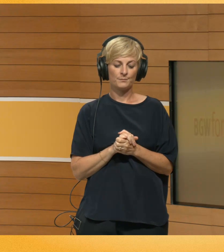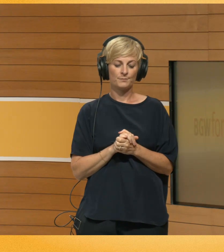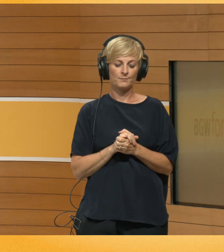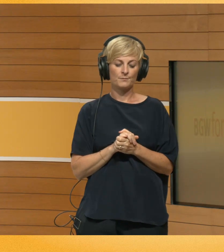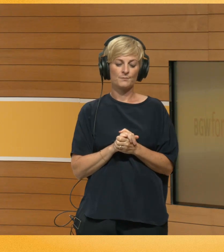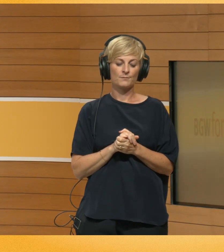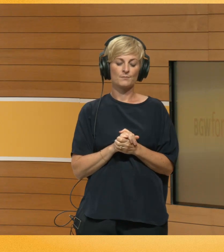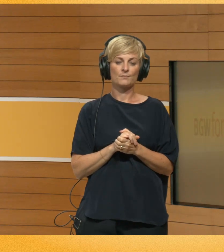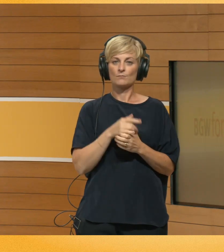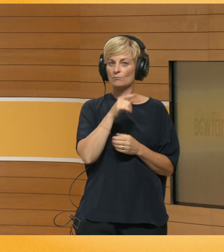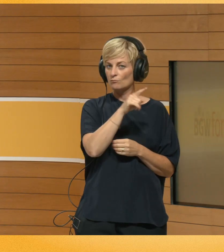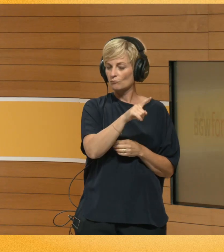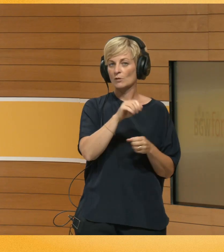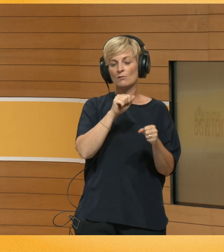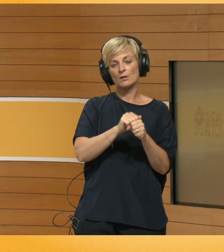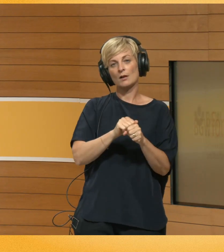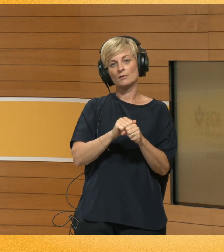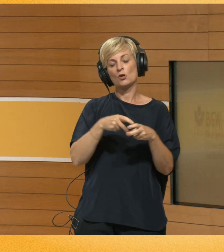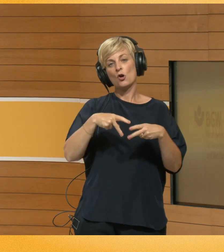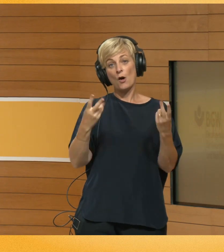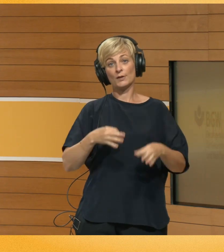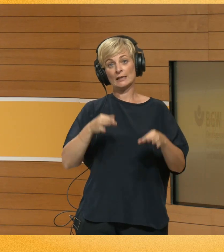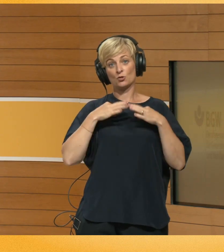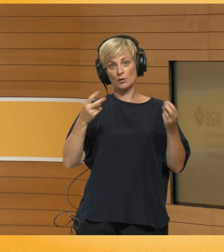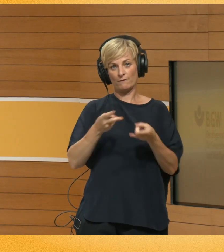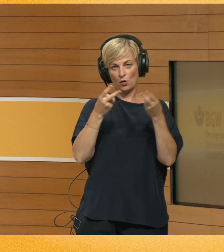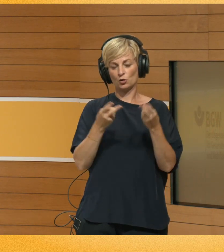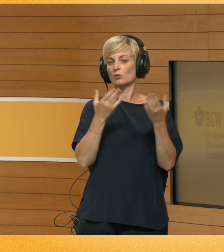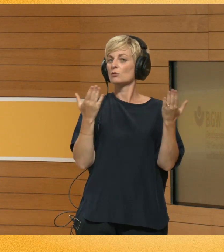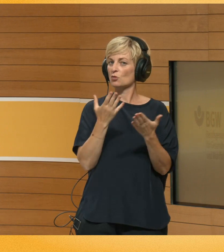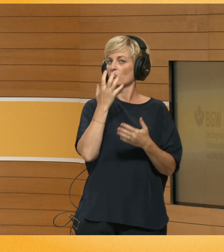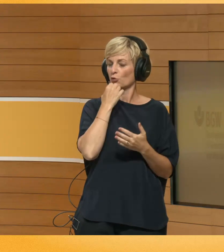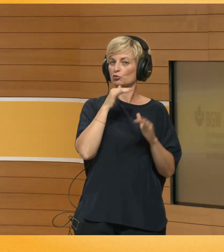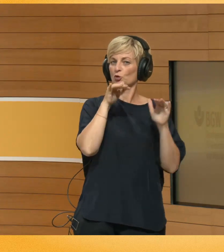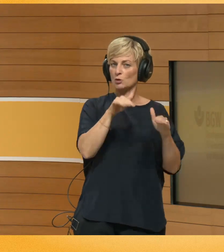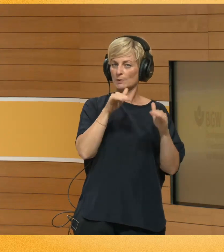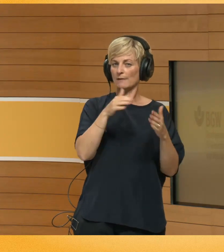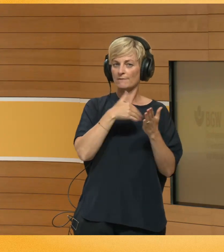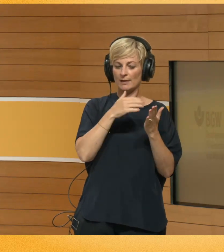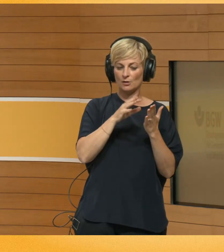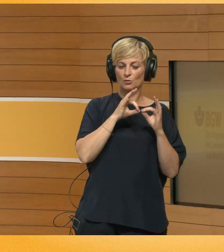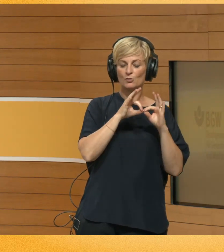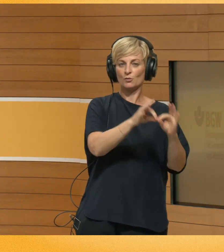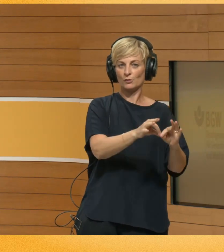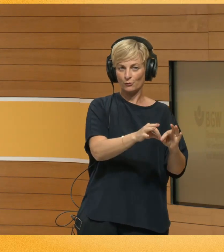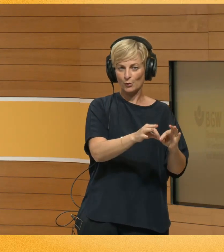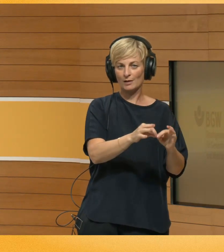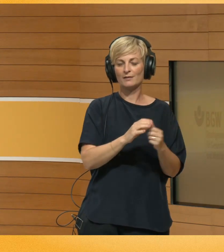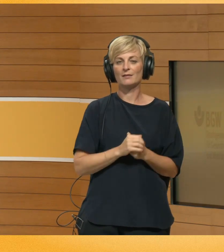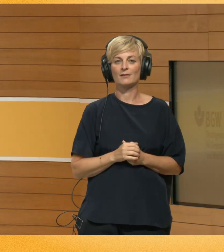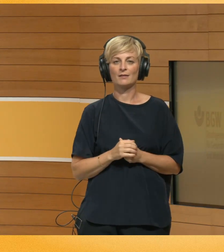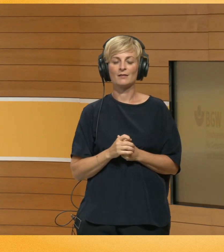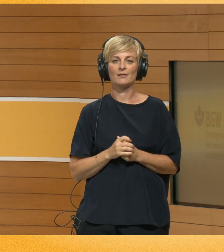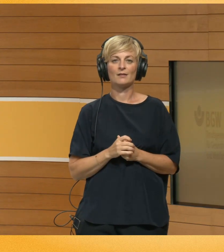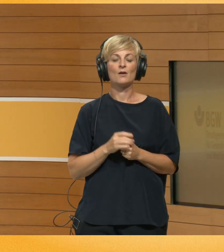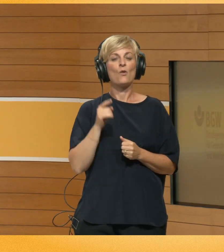pioneering in the UK, but we want to scale this globally through our Global Social Prescribing Alliance. I just wanted to give people an understanding